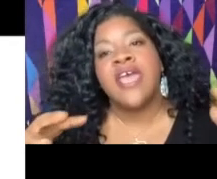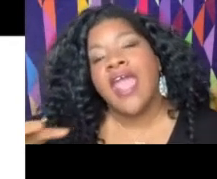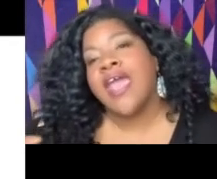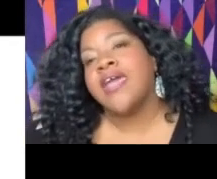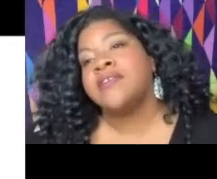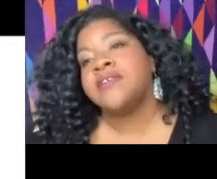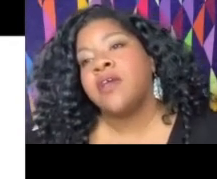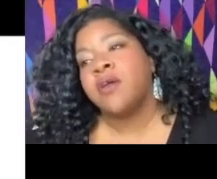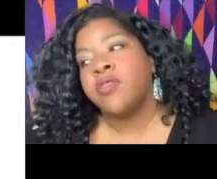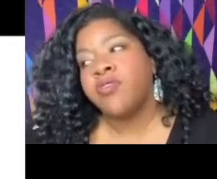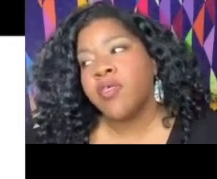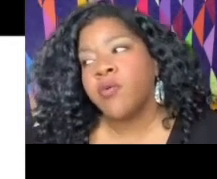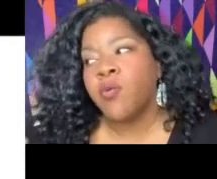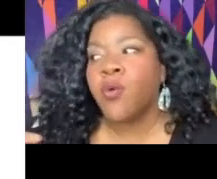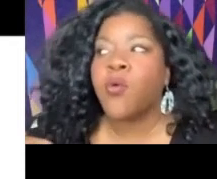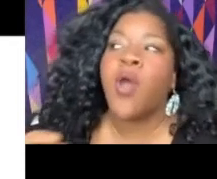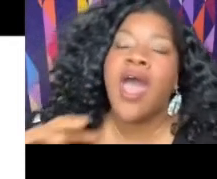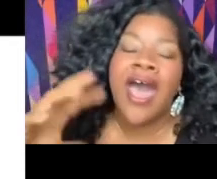thinkers. And